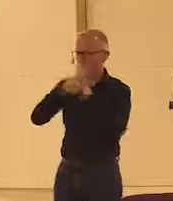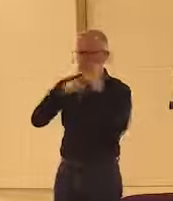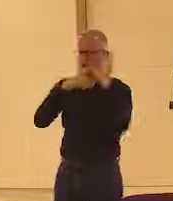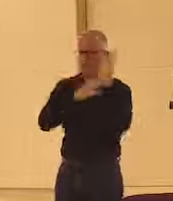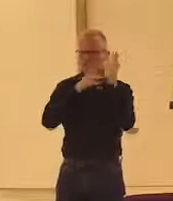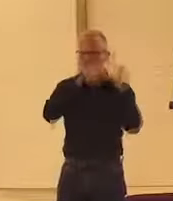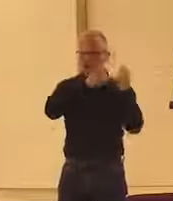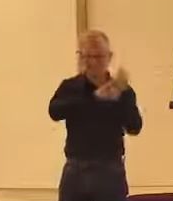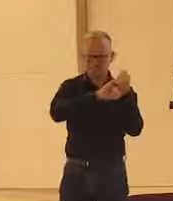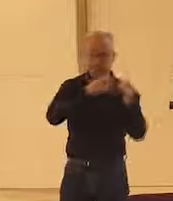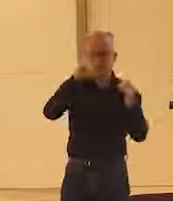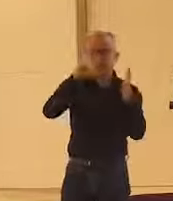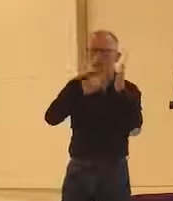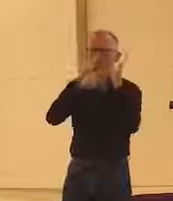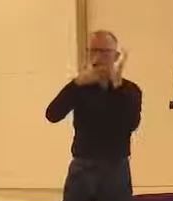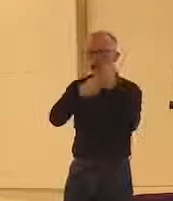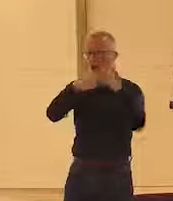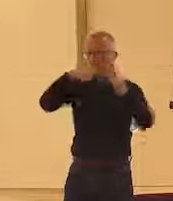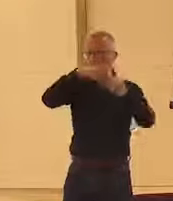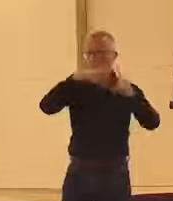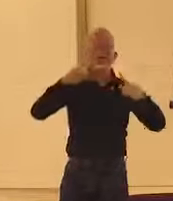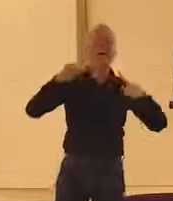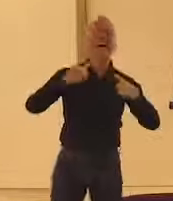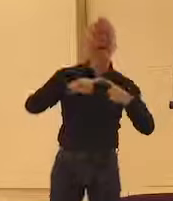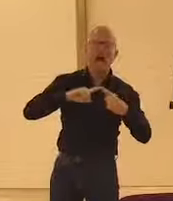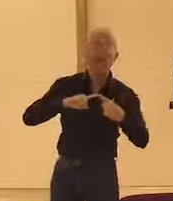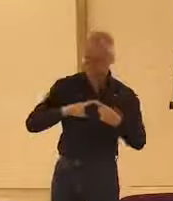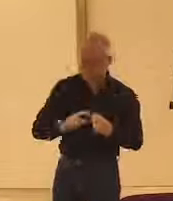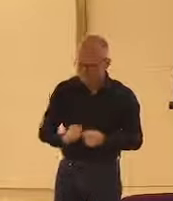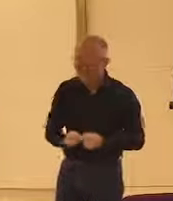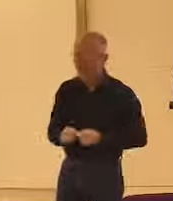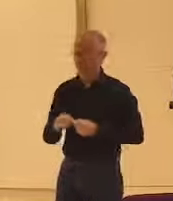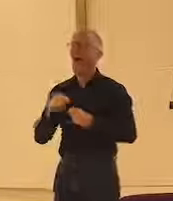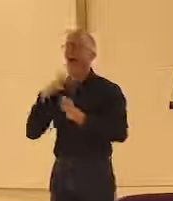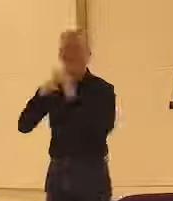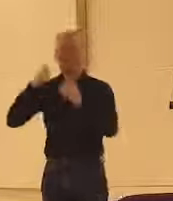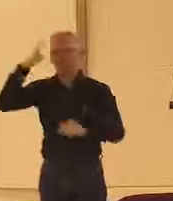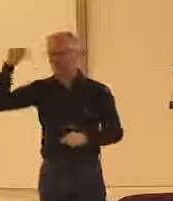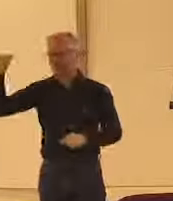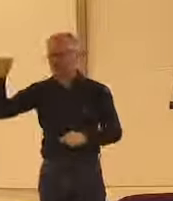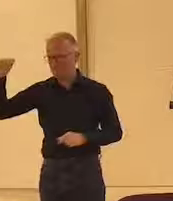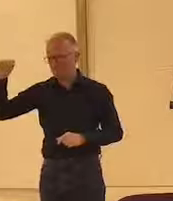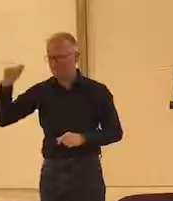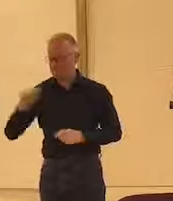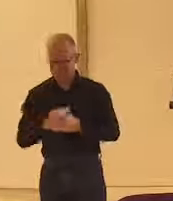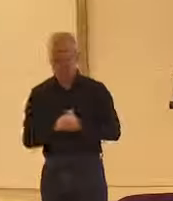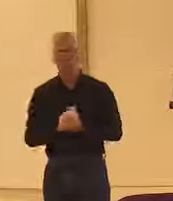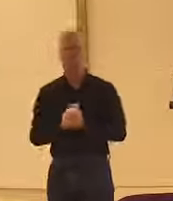So my name is James Clark, with an E at the end, and that's my name sign.